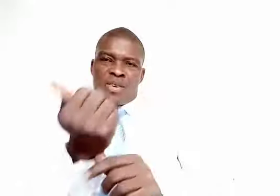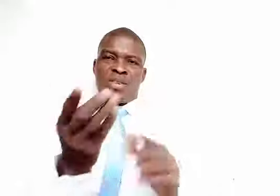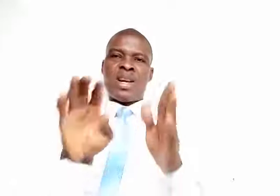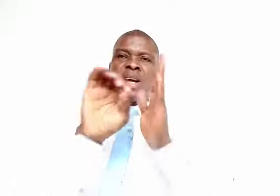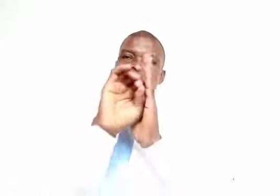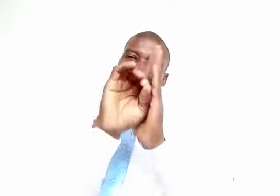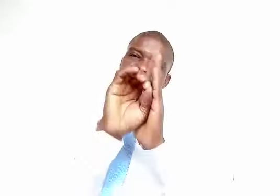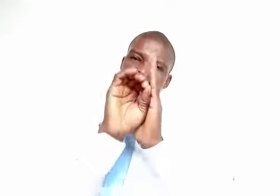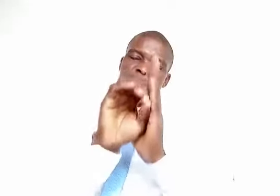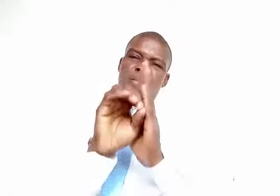number